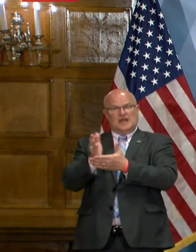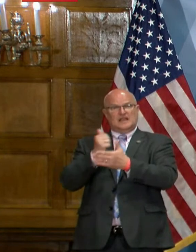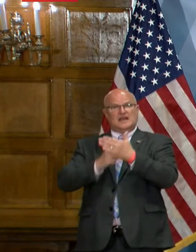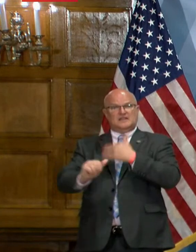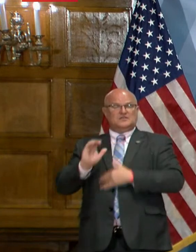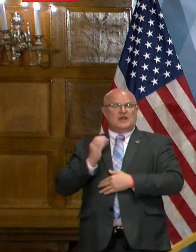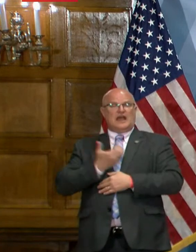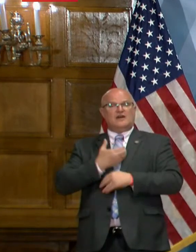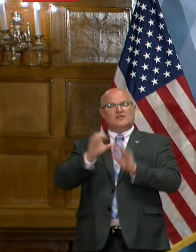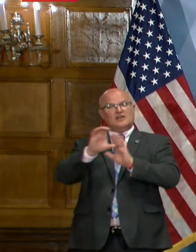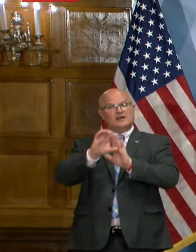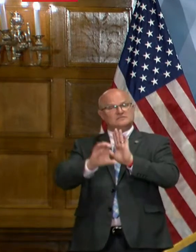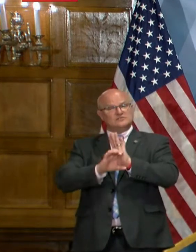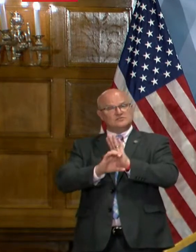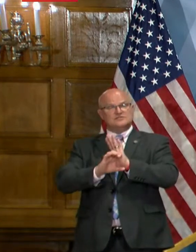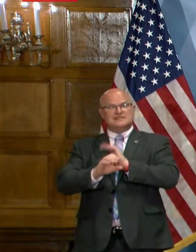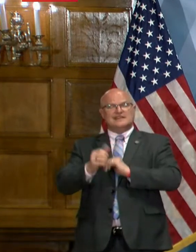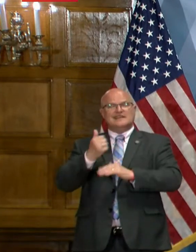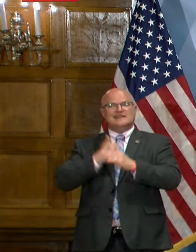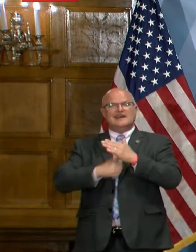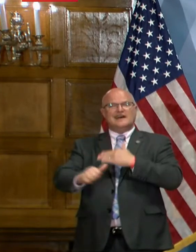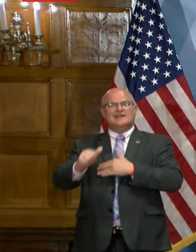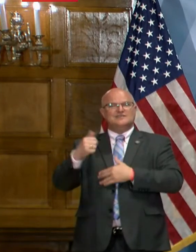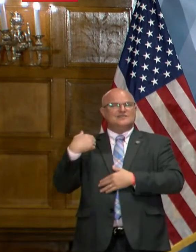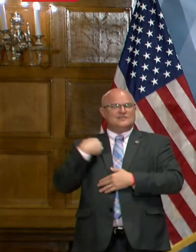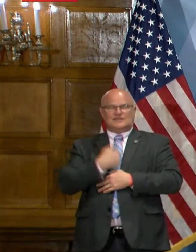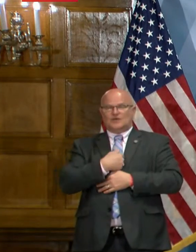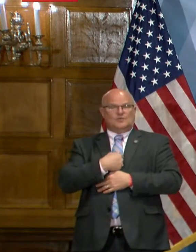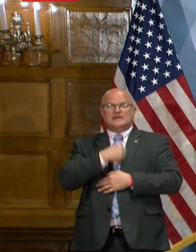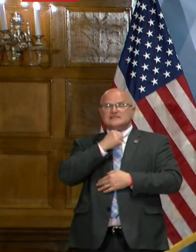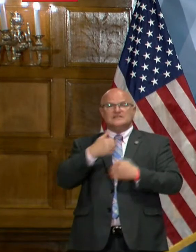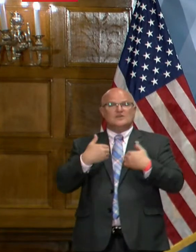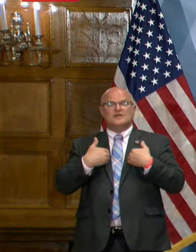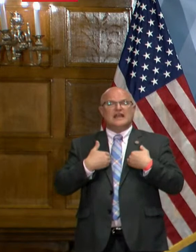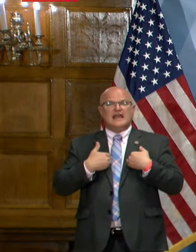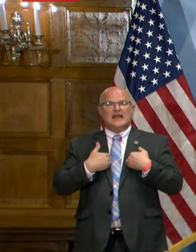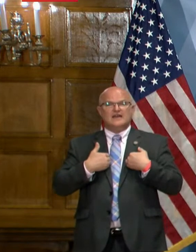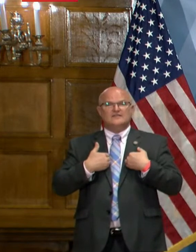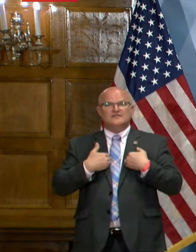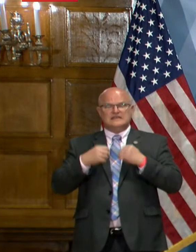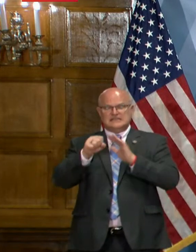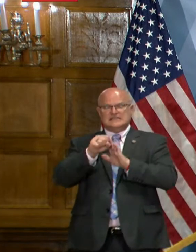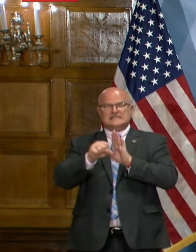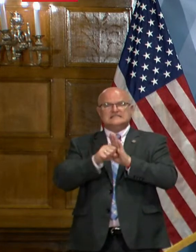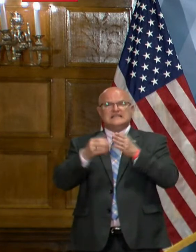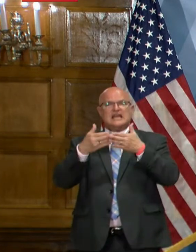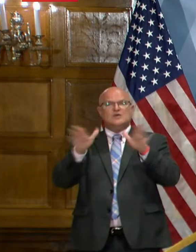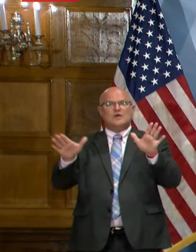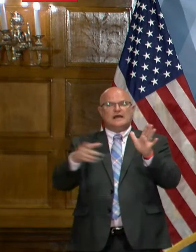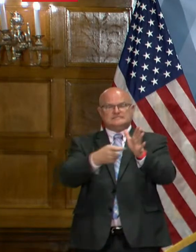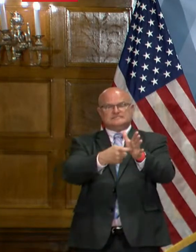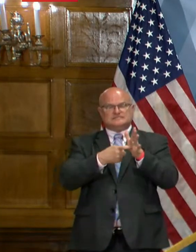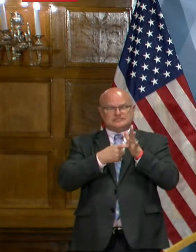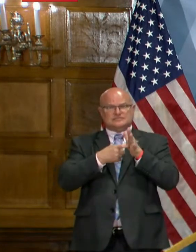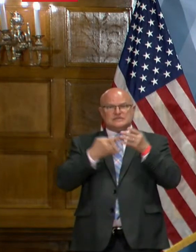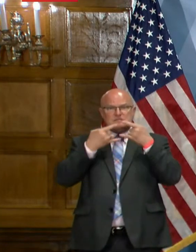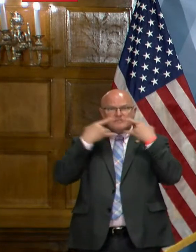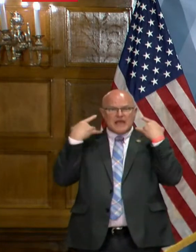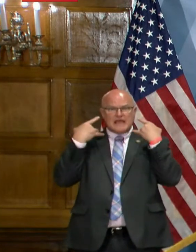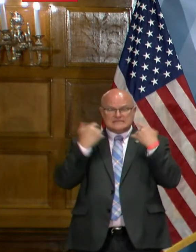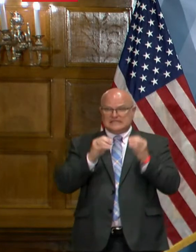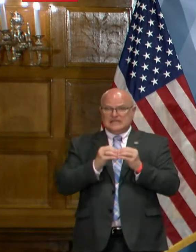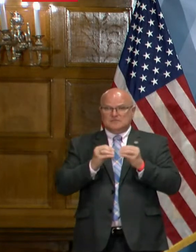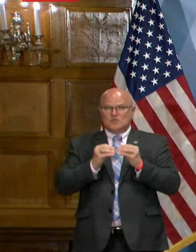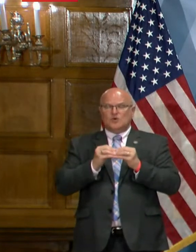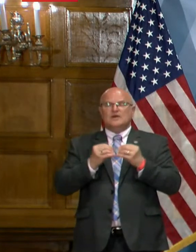our Constitution and under the fact that we don't have a statewide mandate in place anymore does